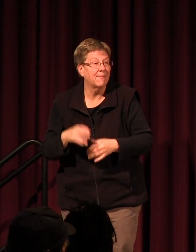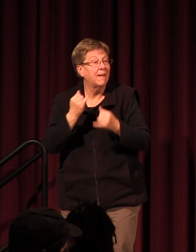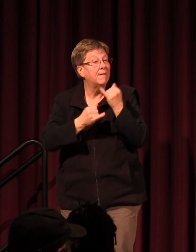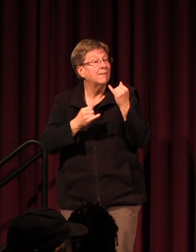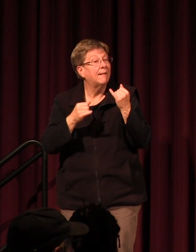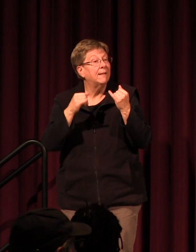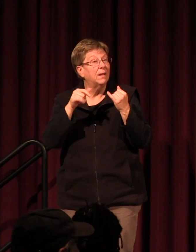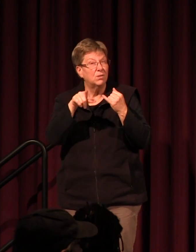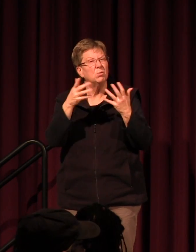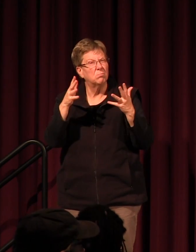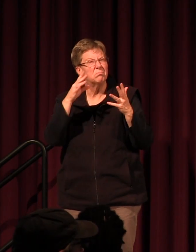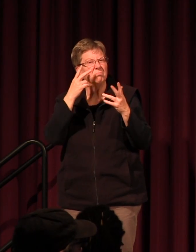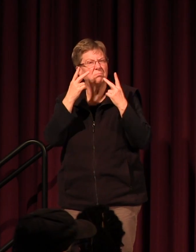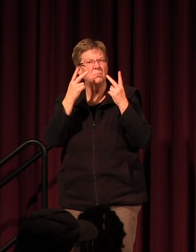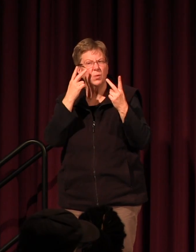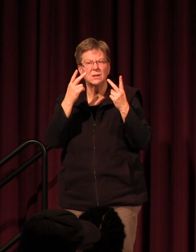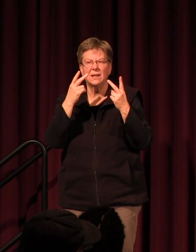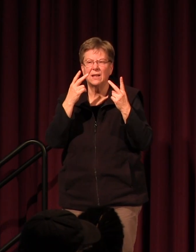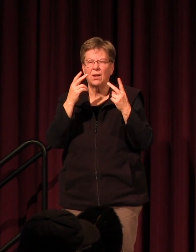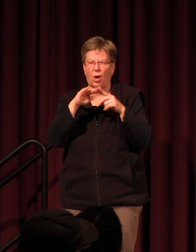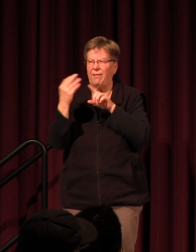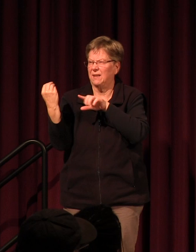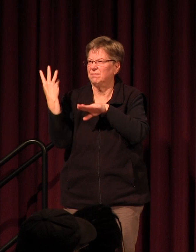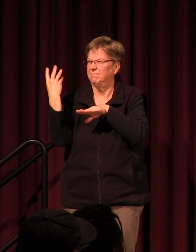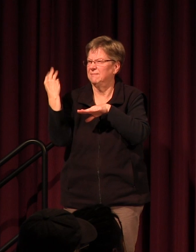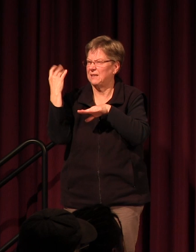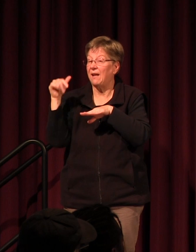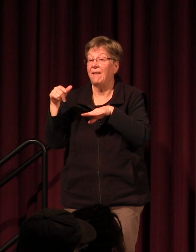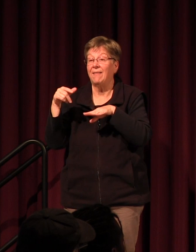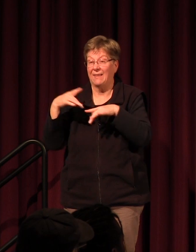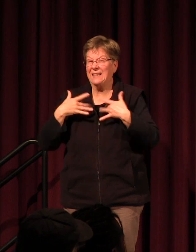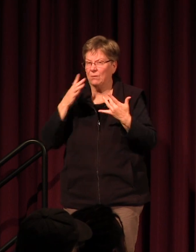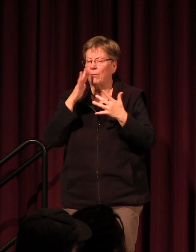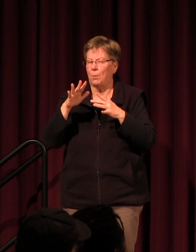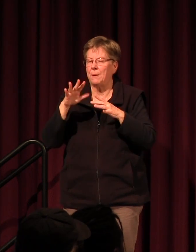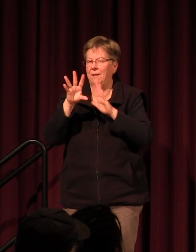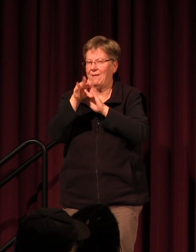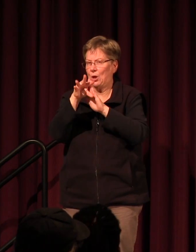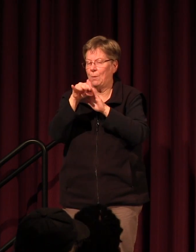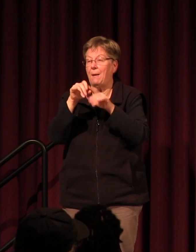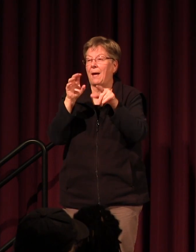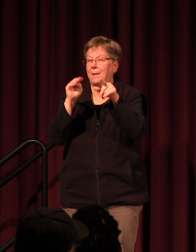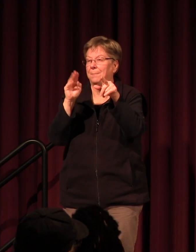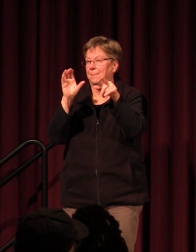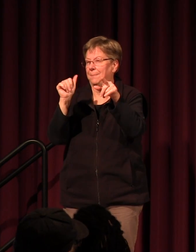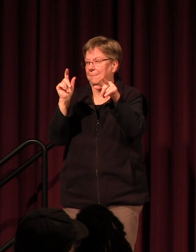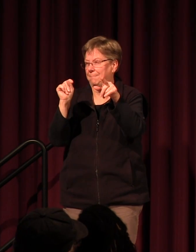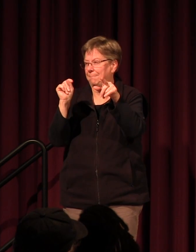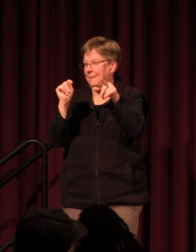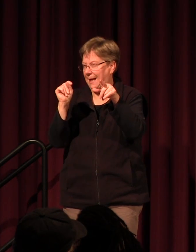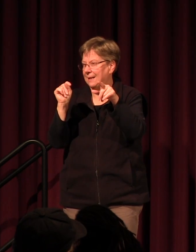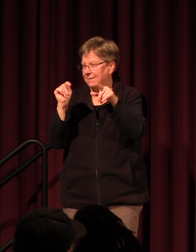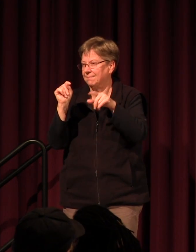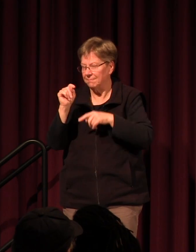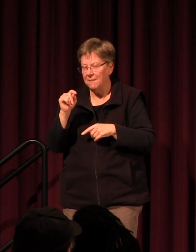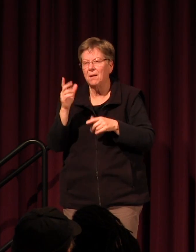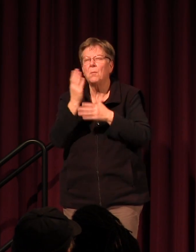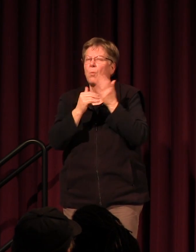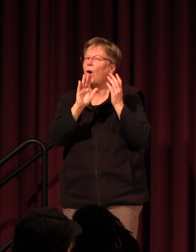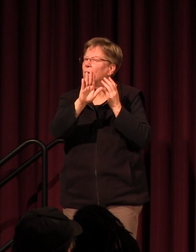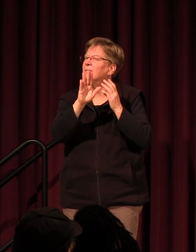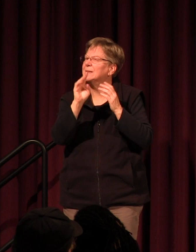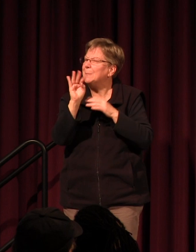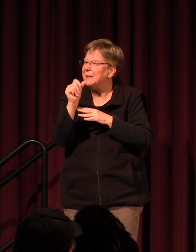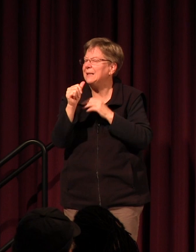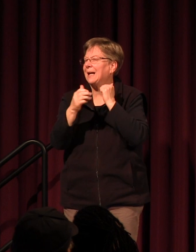Finally, as you've also seen on these slides, this event will be videotaped by Missoula Community Access Television as a part of its